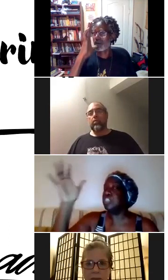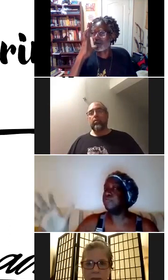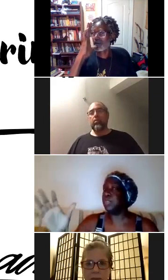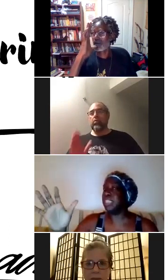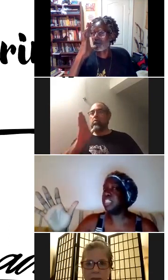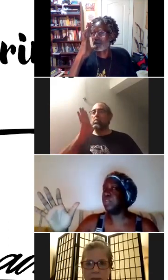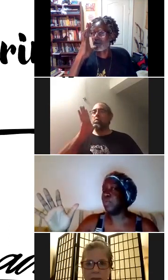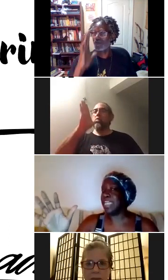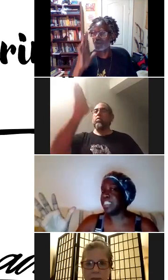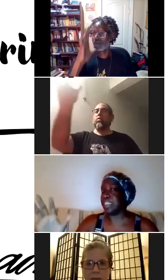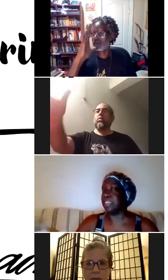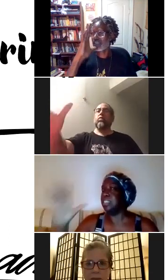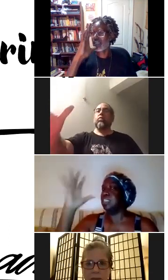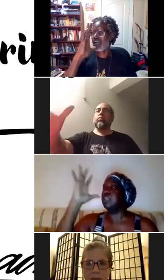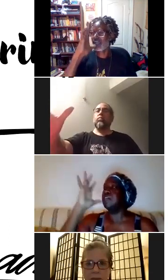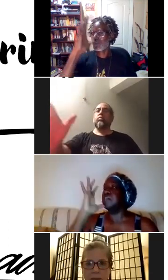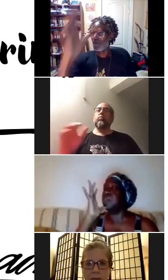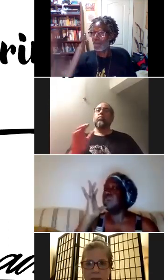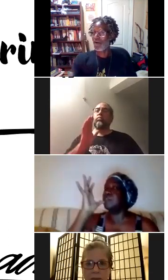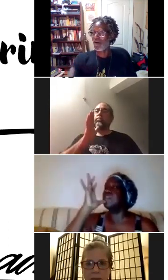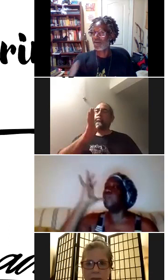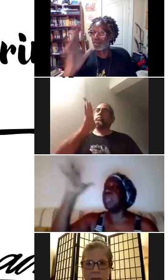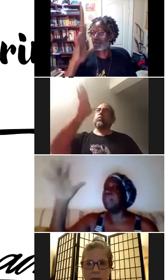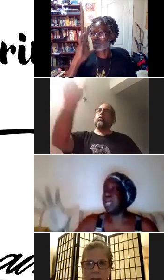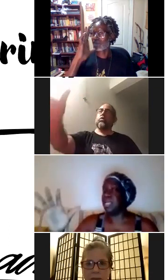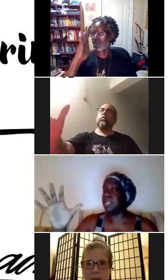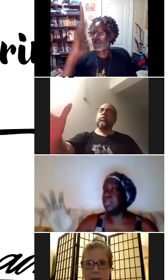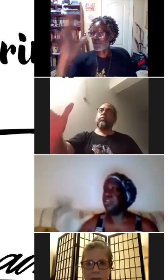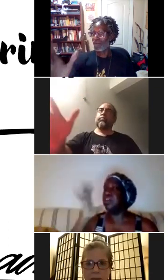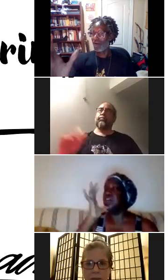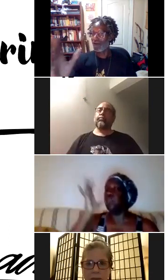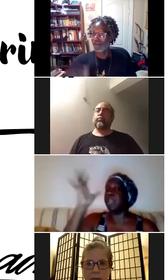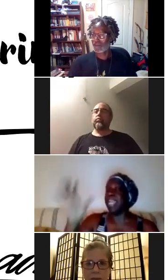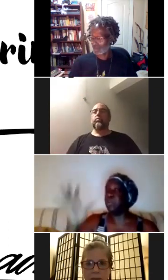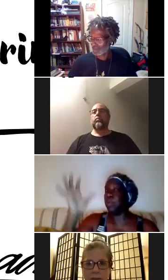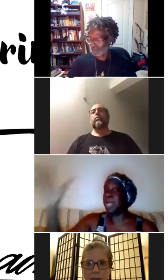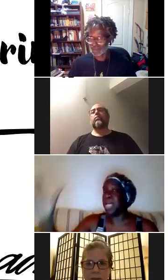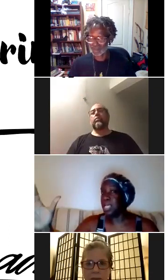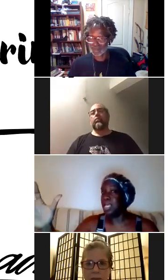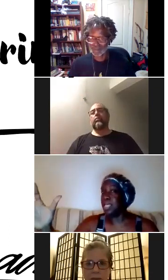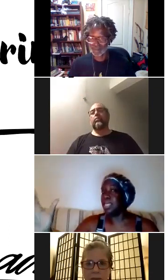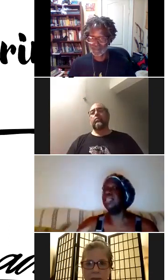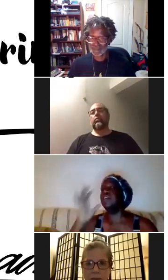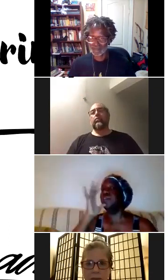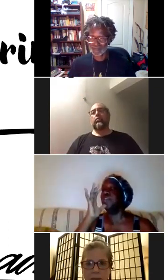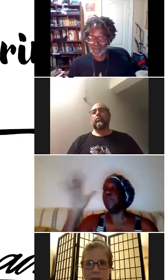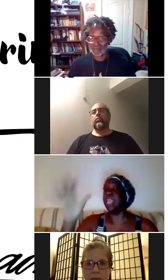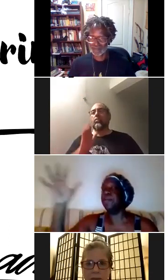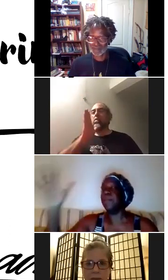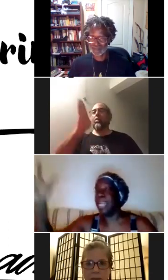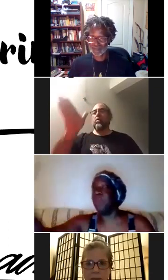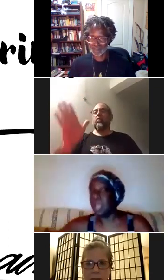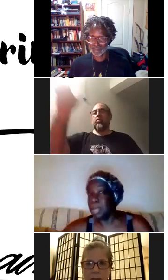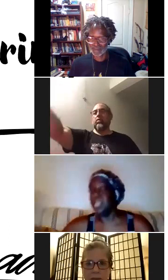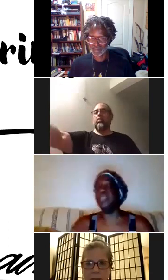out for a generation. Yeah. Grandma. Grandma. Yeah. Great grandma.